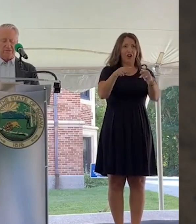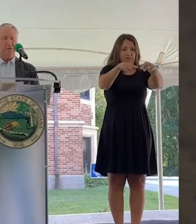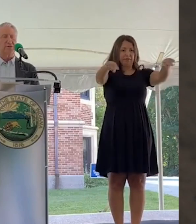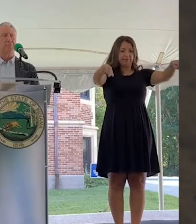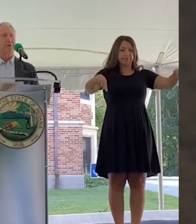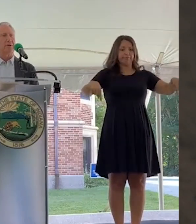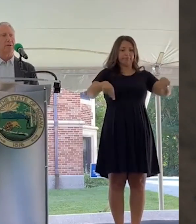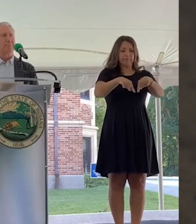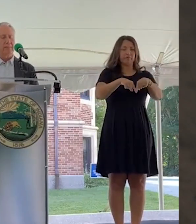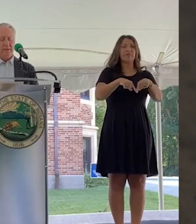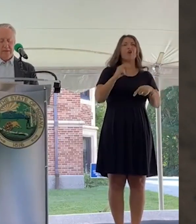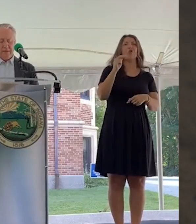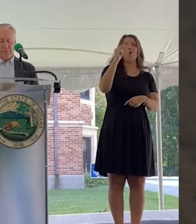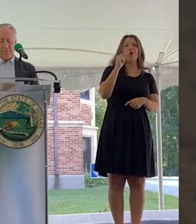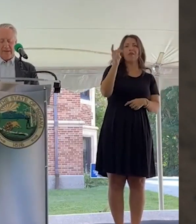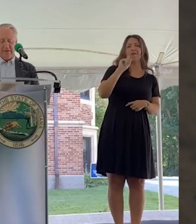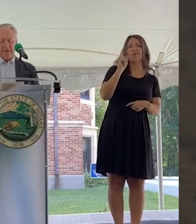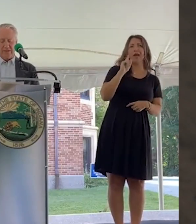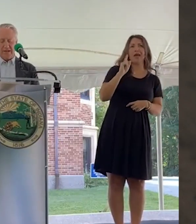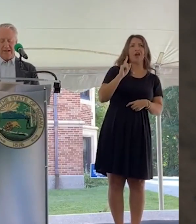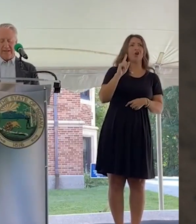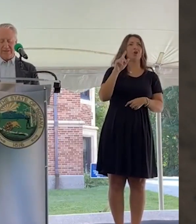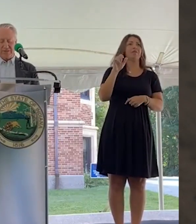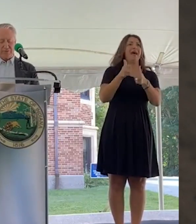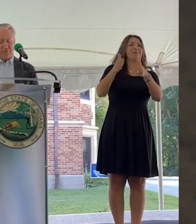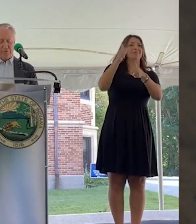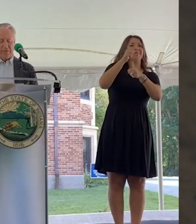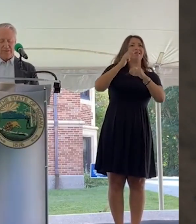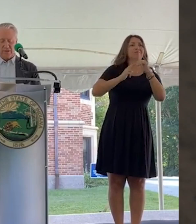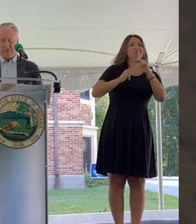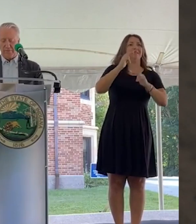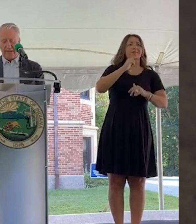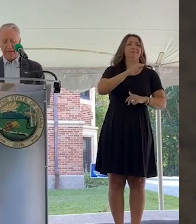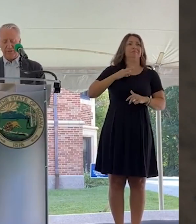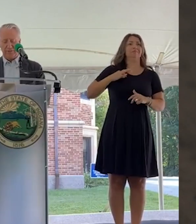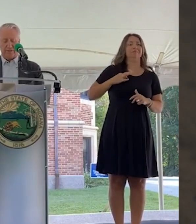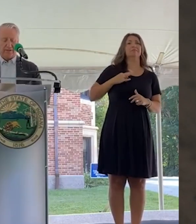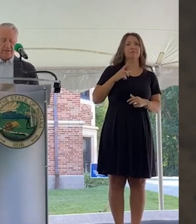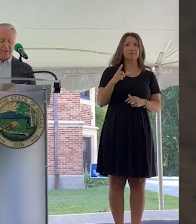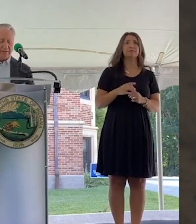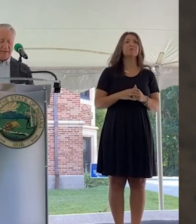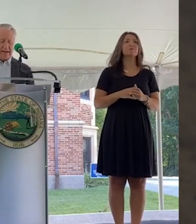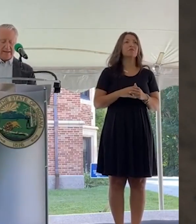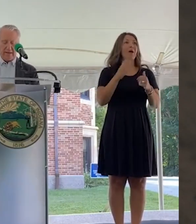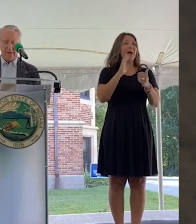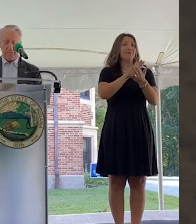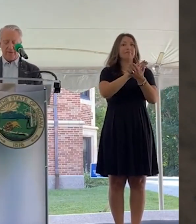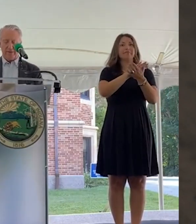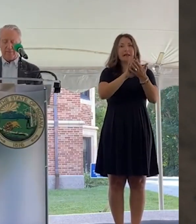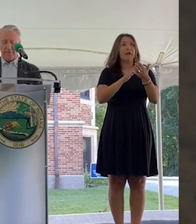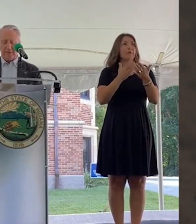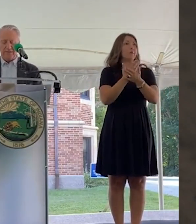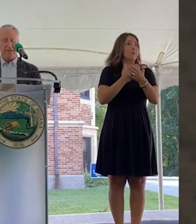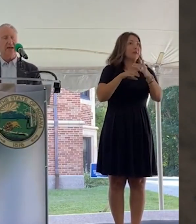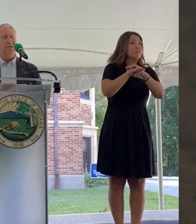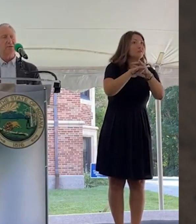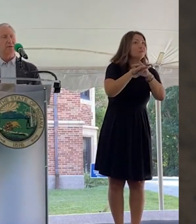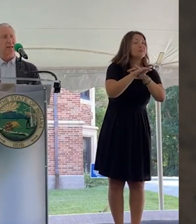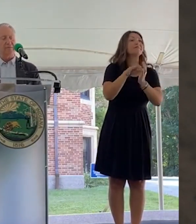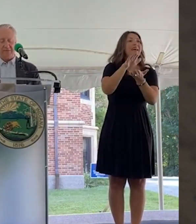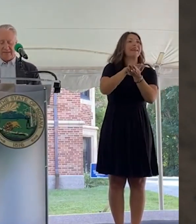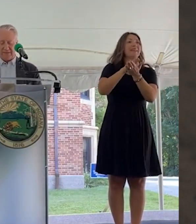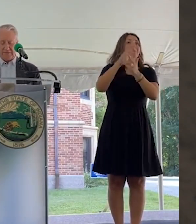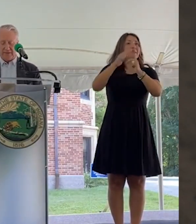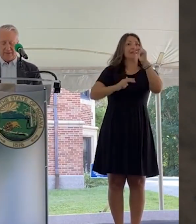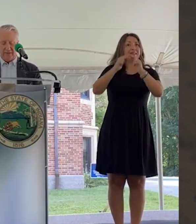historic administration building. We plan on designing each school with its own main entry. The academic building will be designed